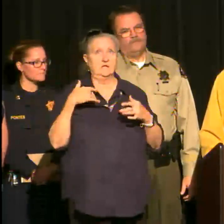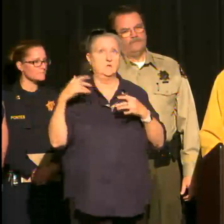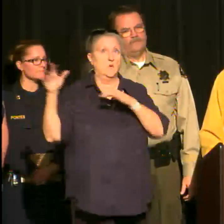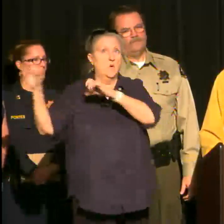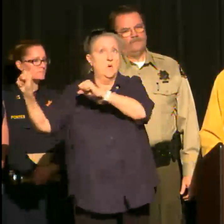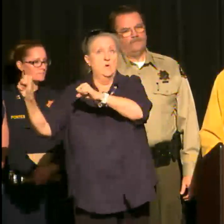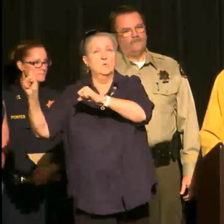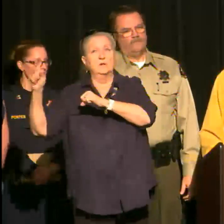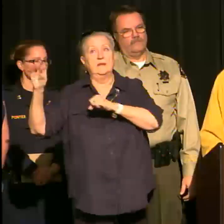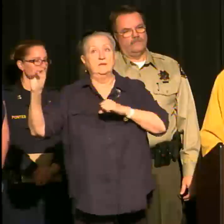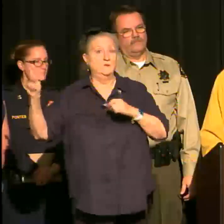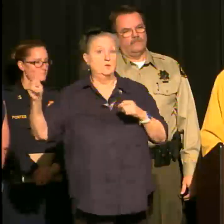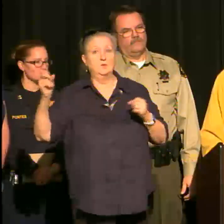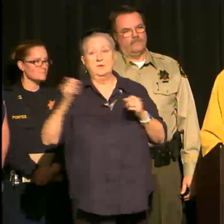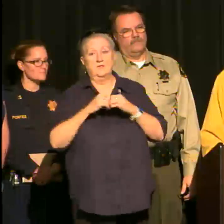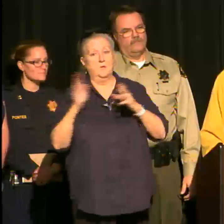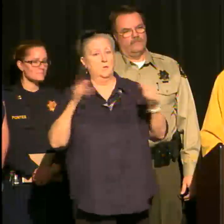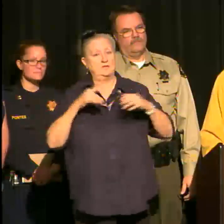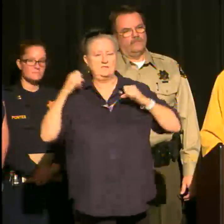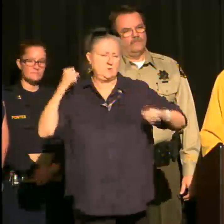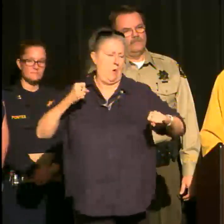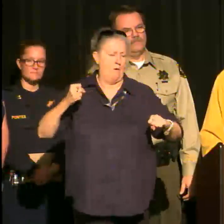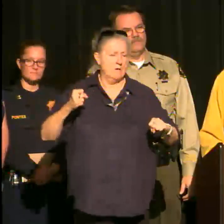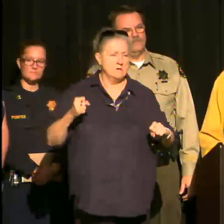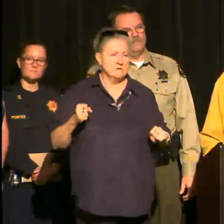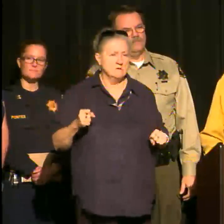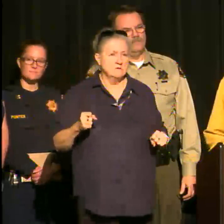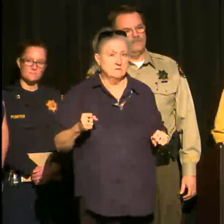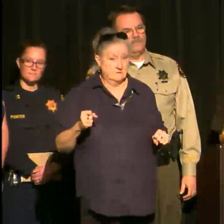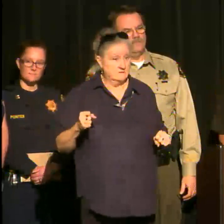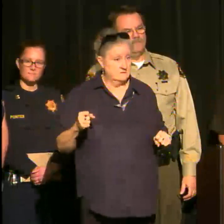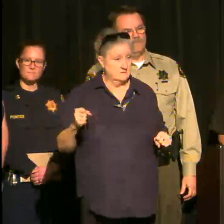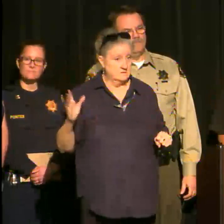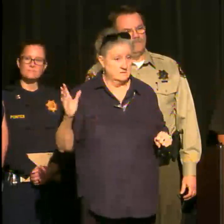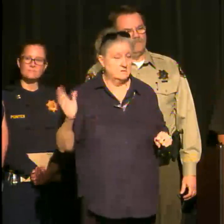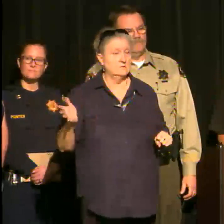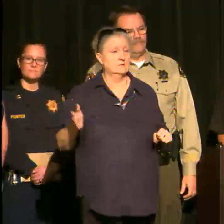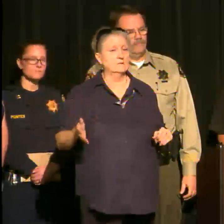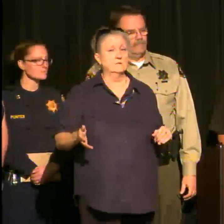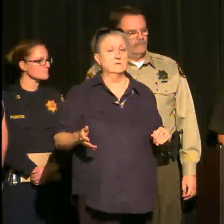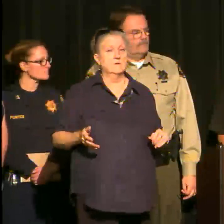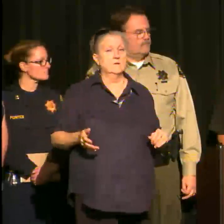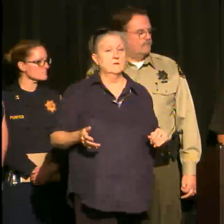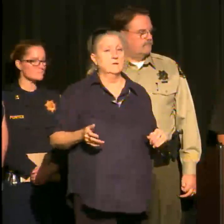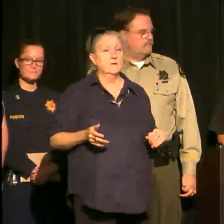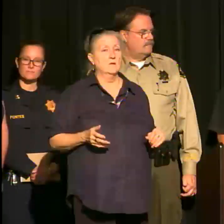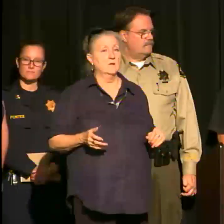192 with those winds as strong as they were. Okay?